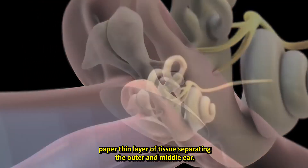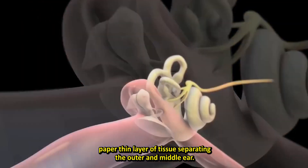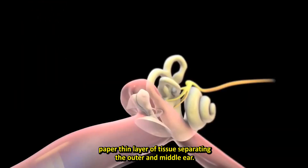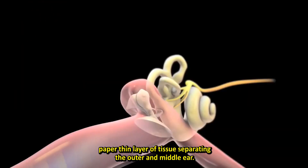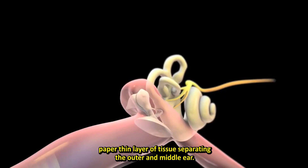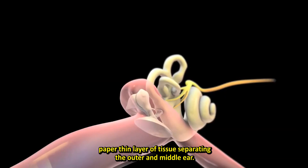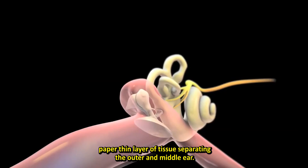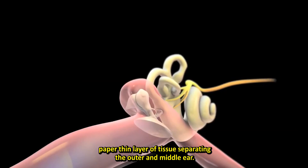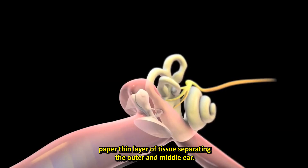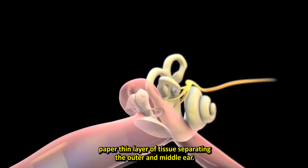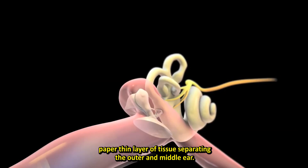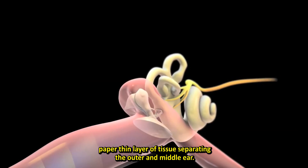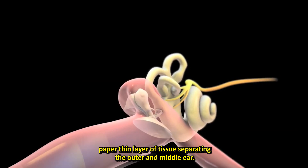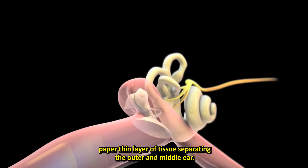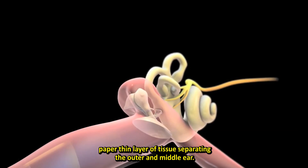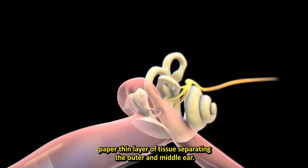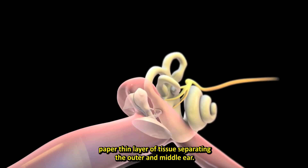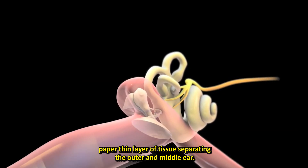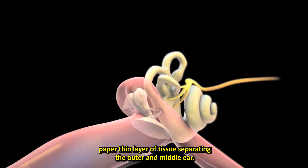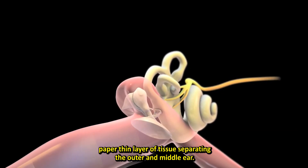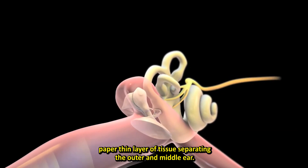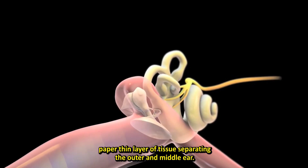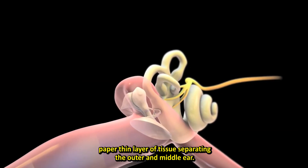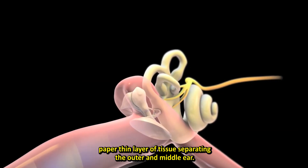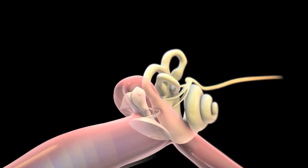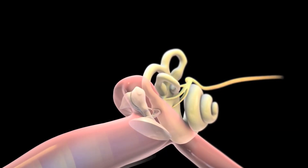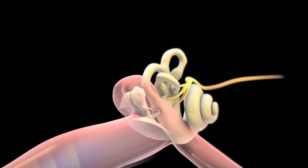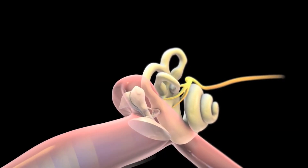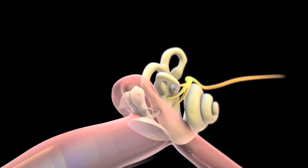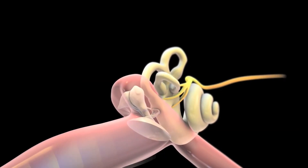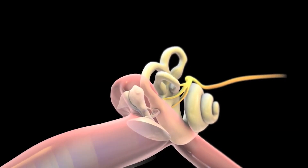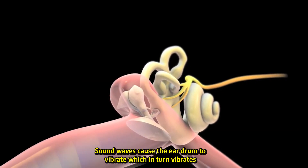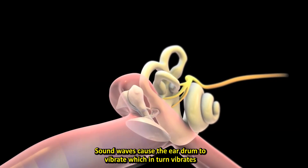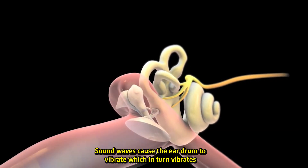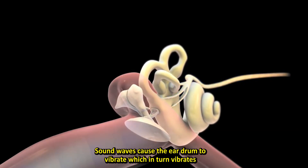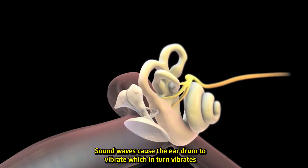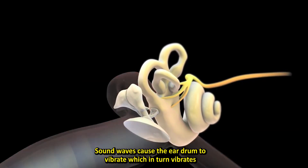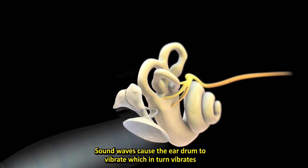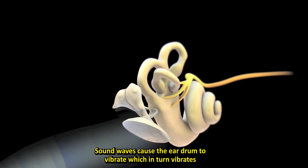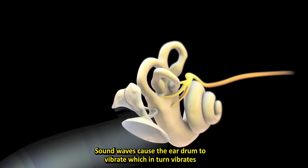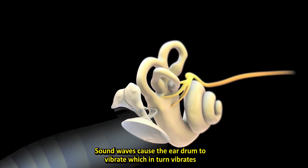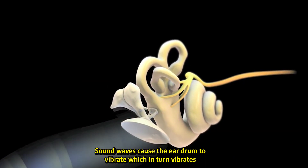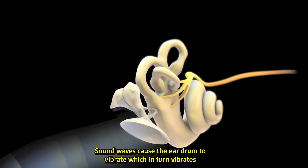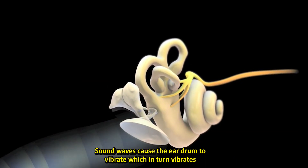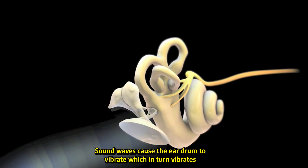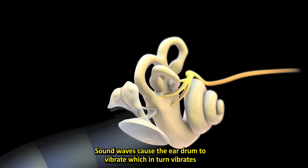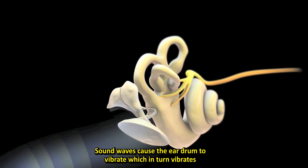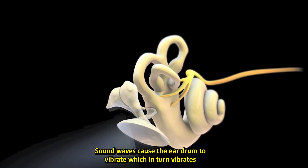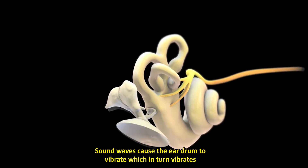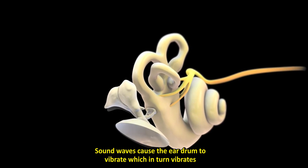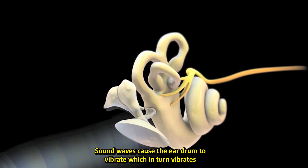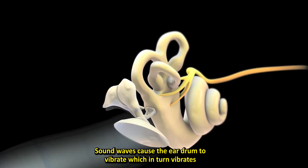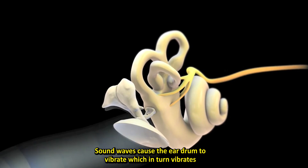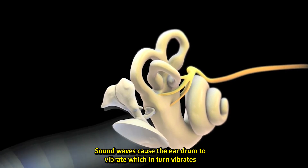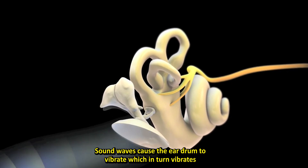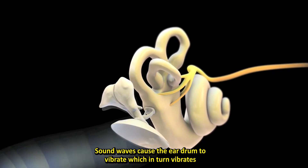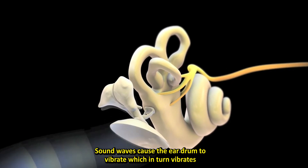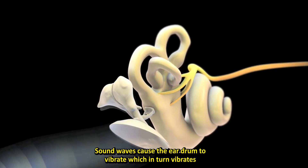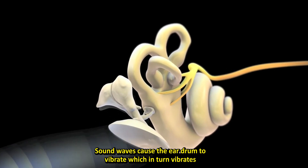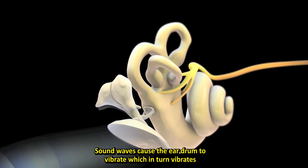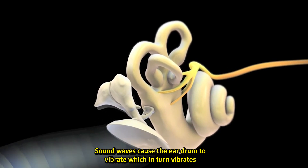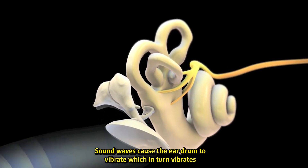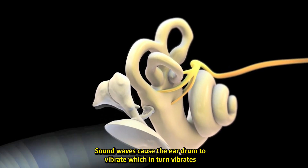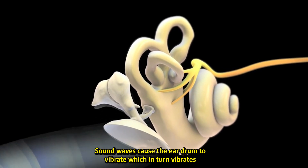of tissue separating the outer and middle ear sound waves cause the eardrum to vibrate